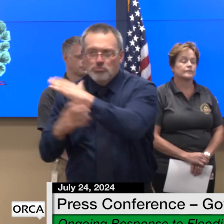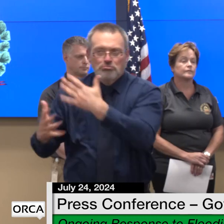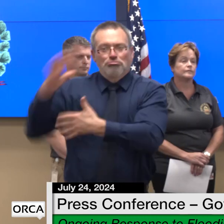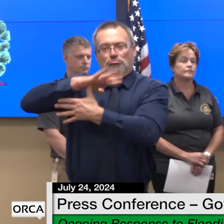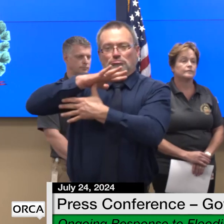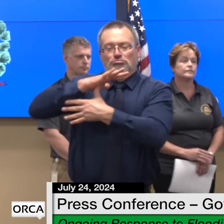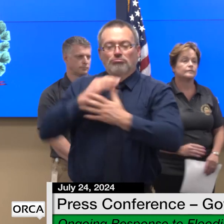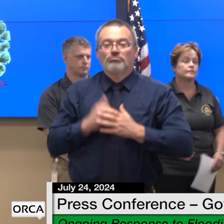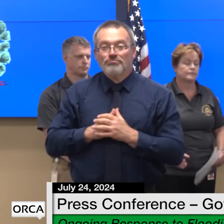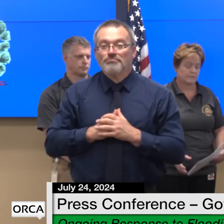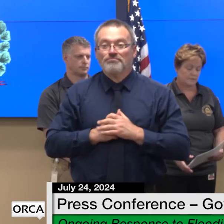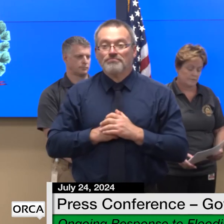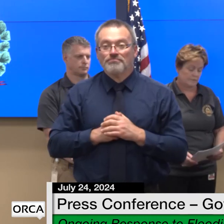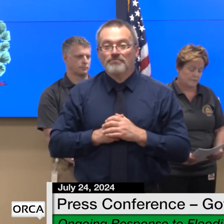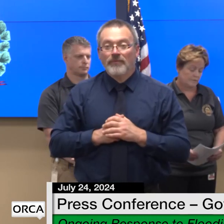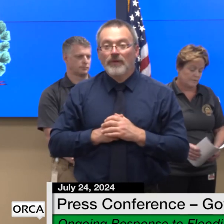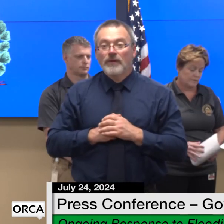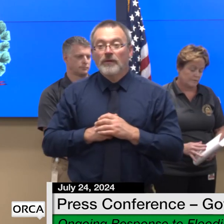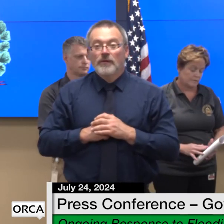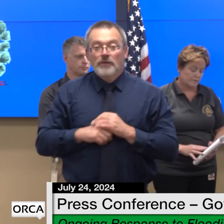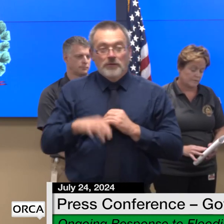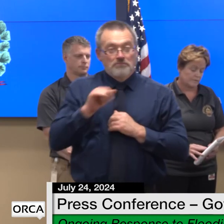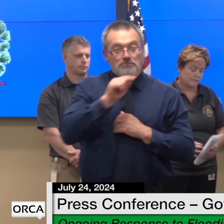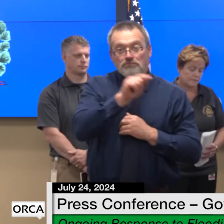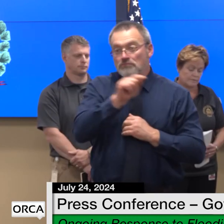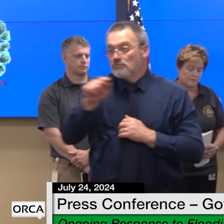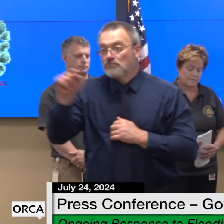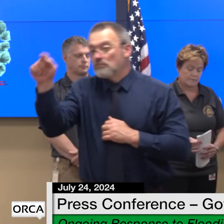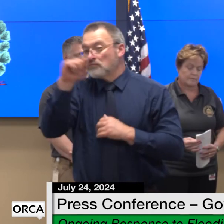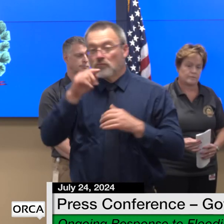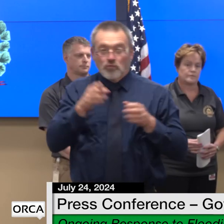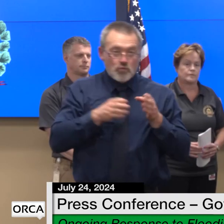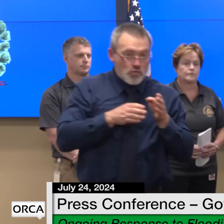To the roads, bridges, and rails report today.